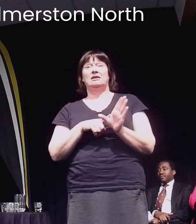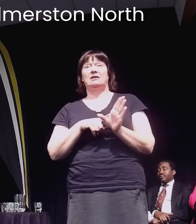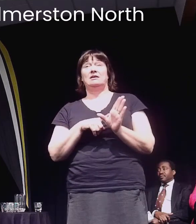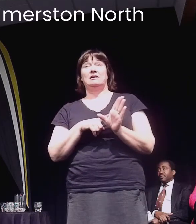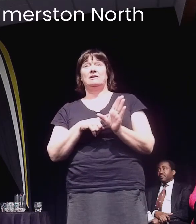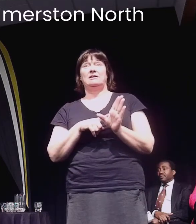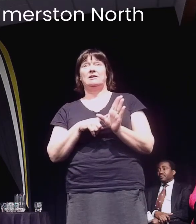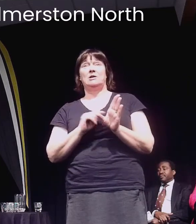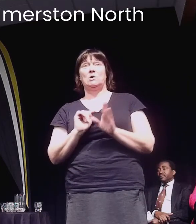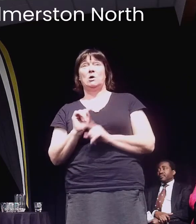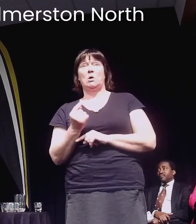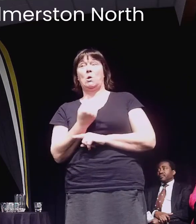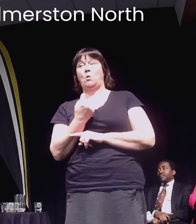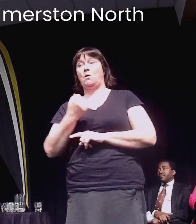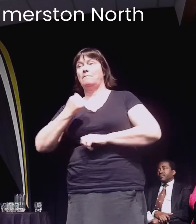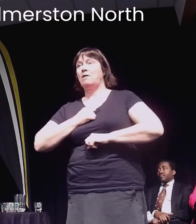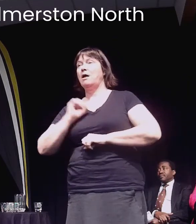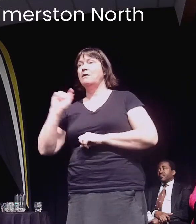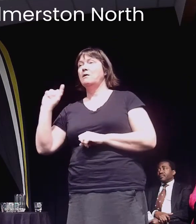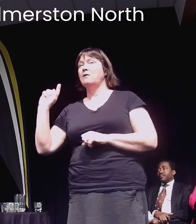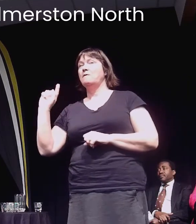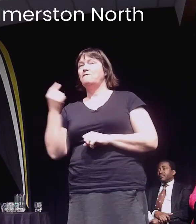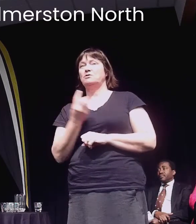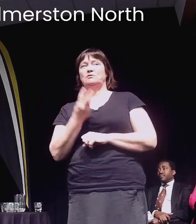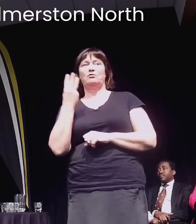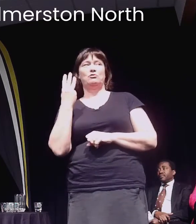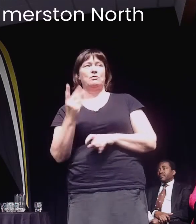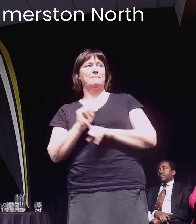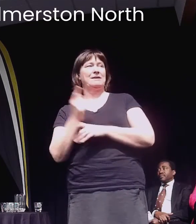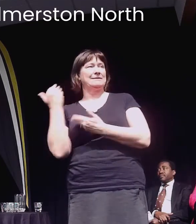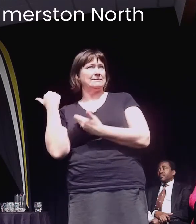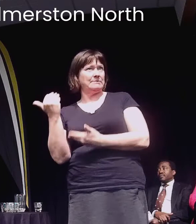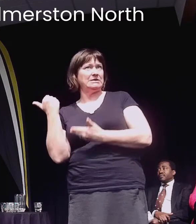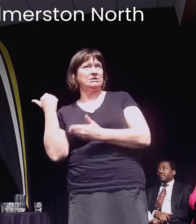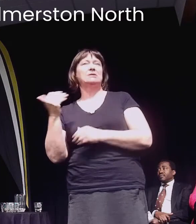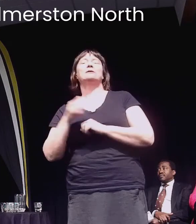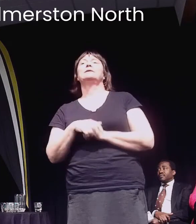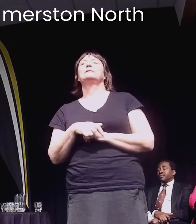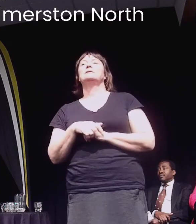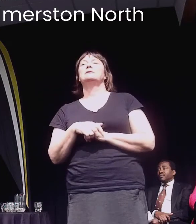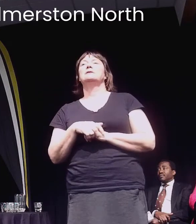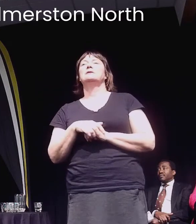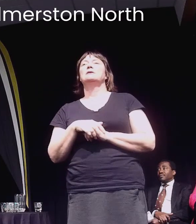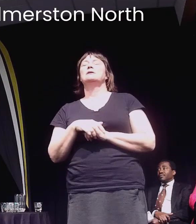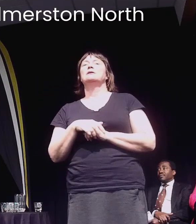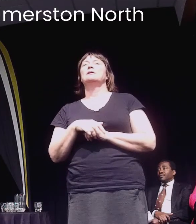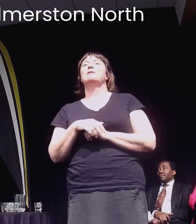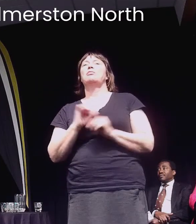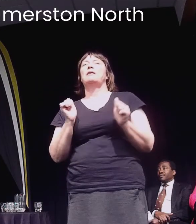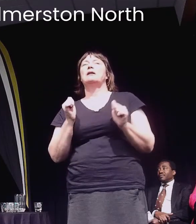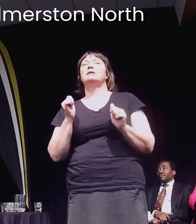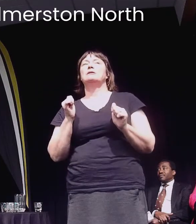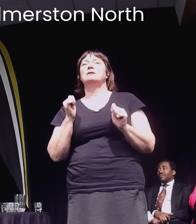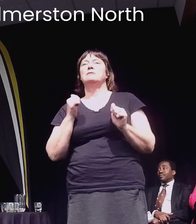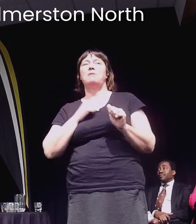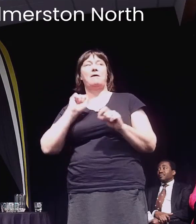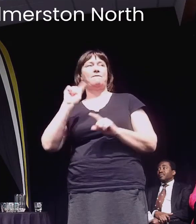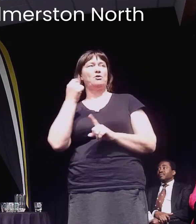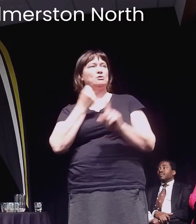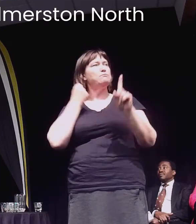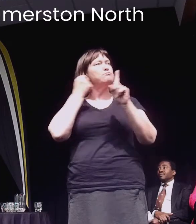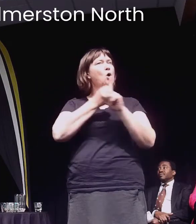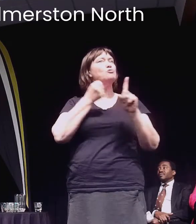alone, I had my first 3 minutes speech, and then my first